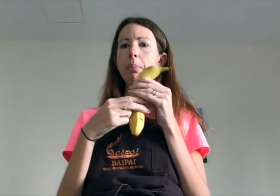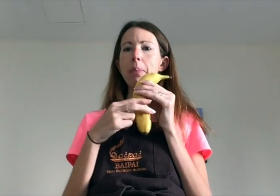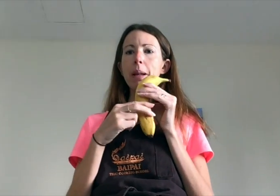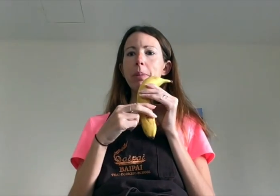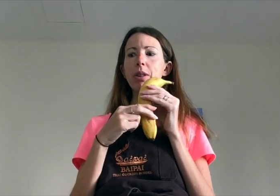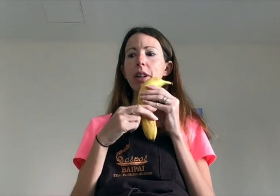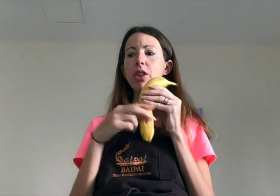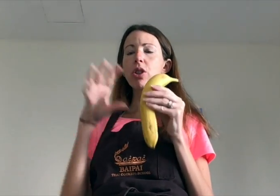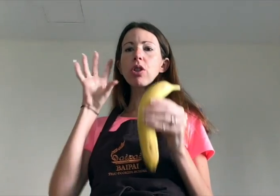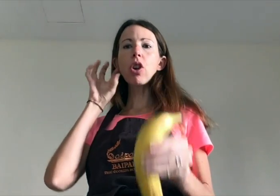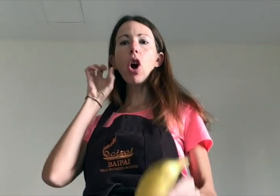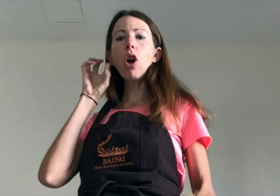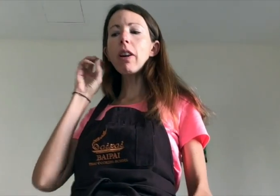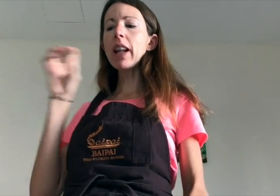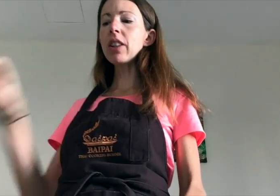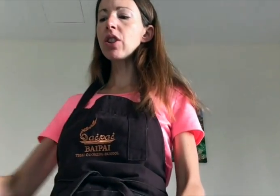Maybe you can choose an orange.